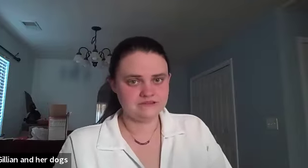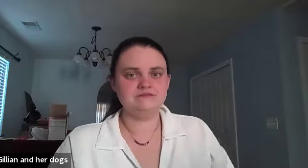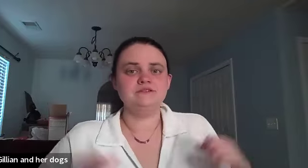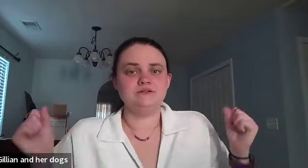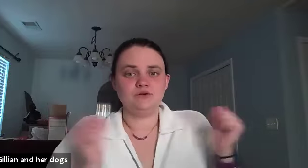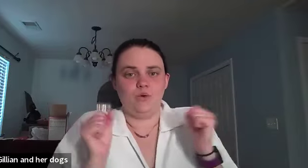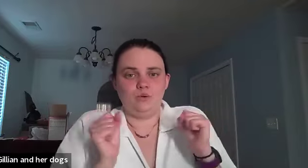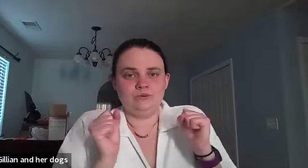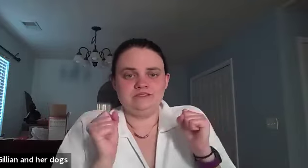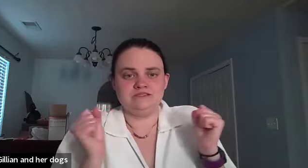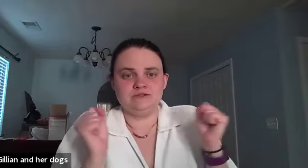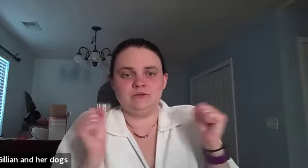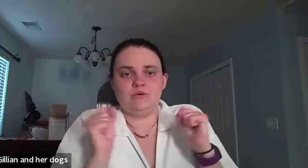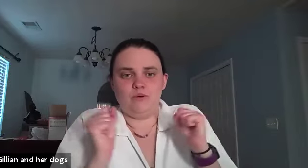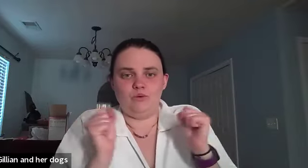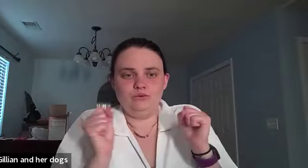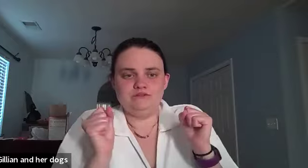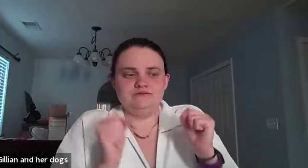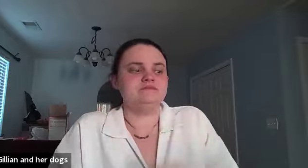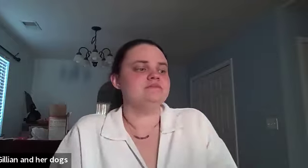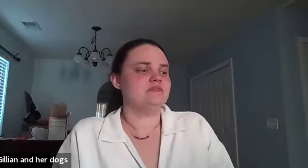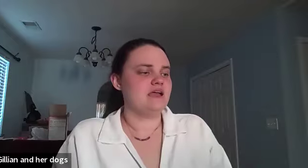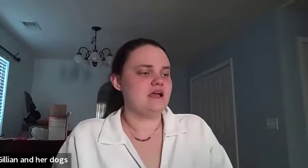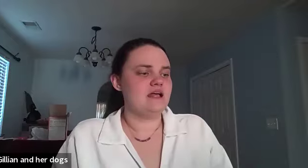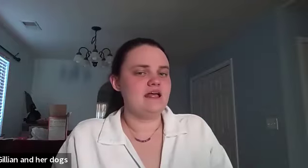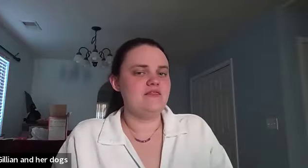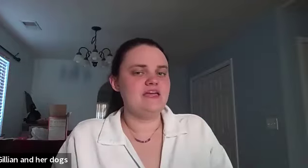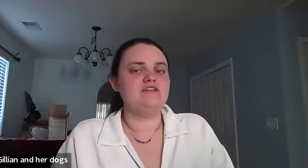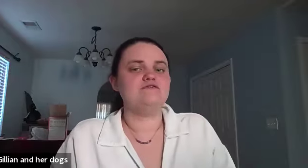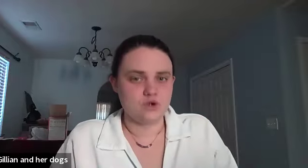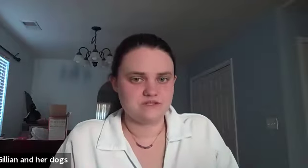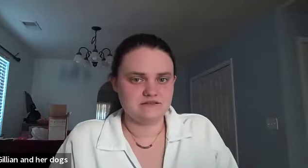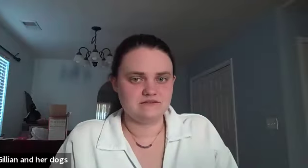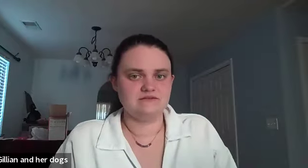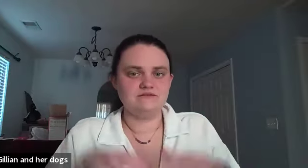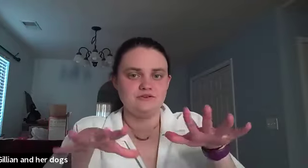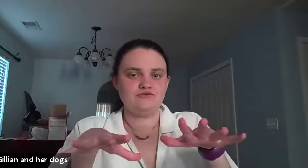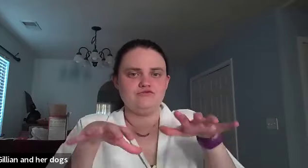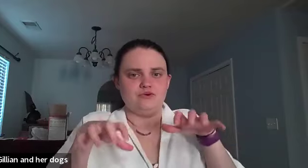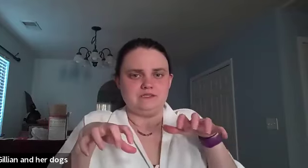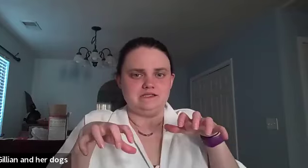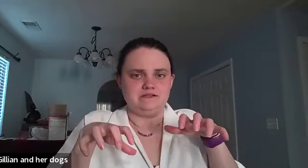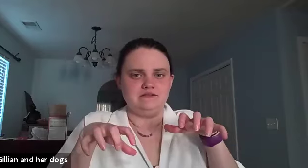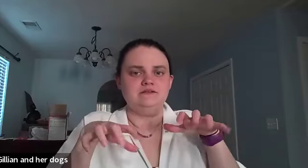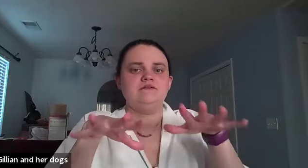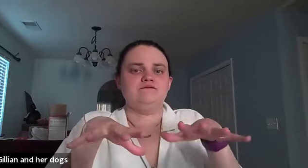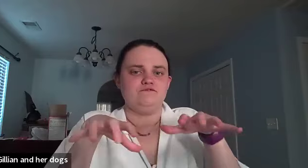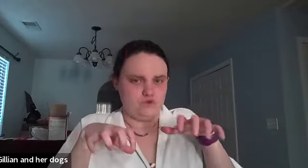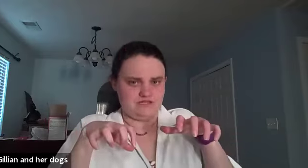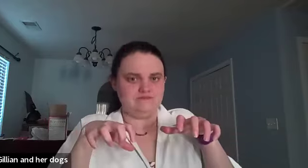cold, cold, cold. And then frozen, frozen, frozen.